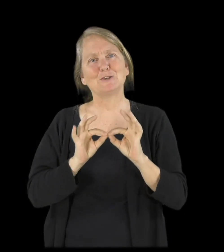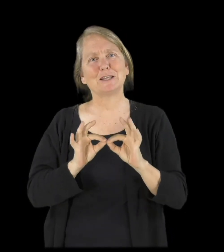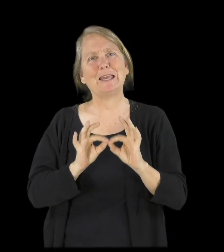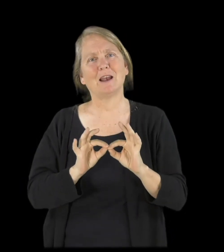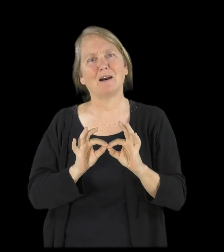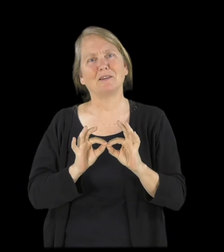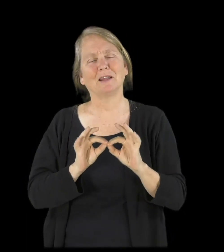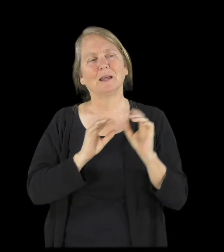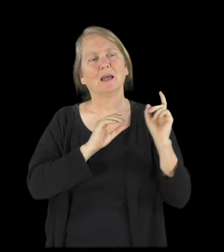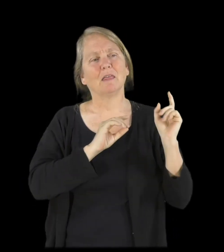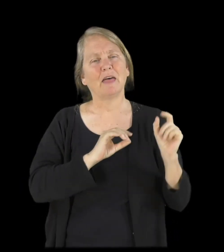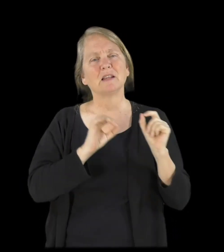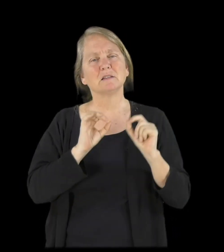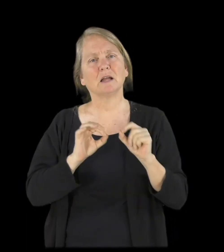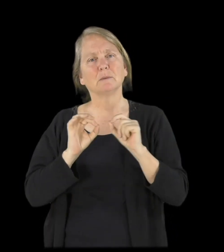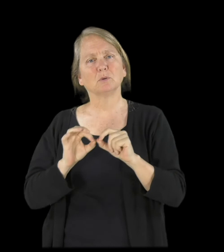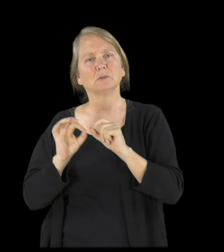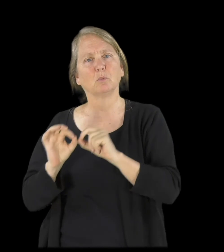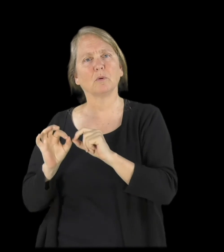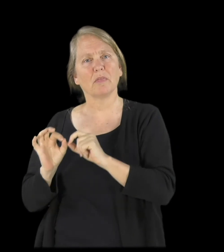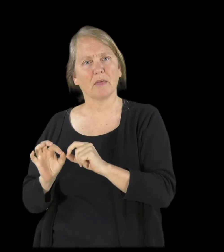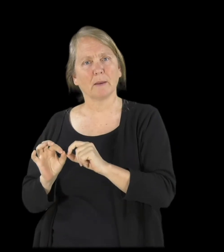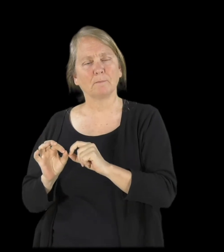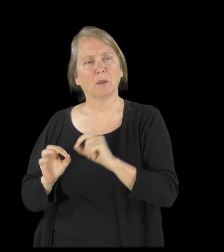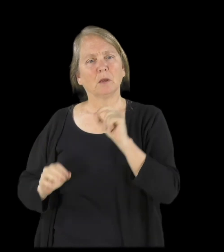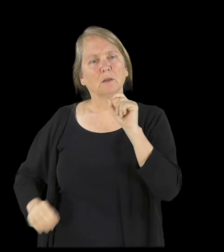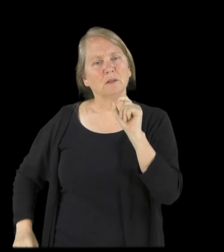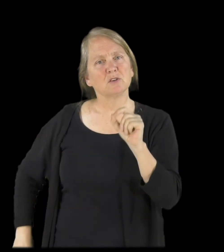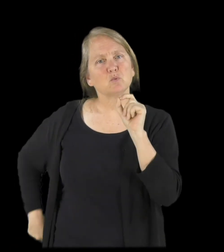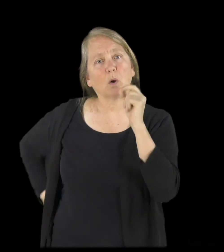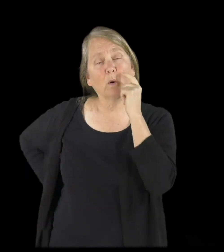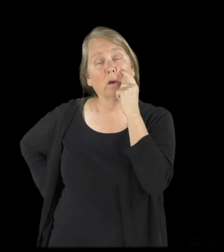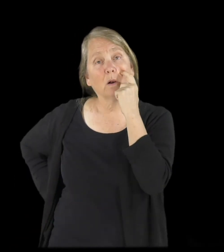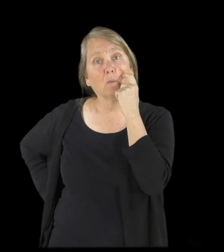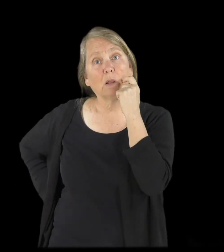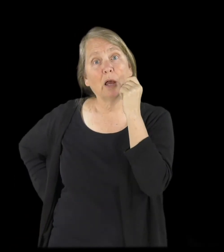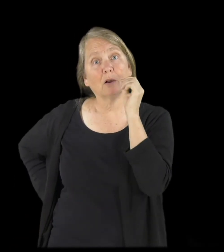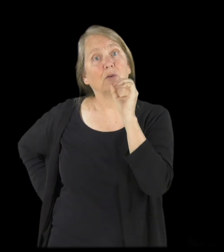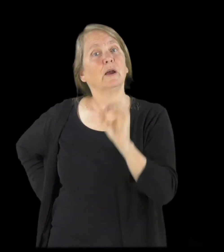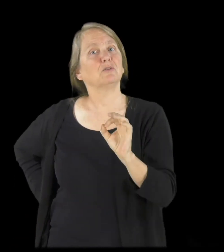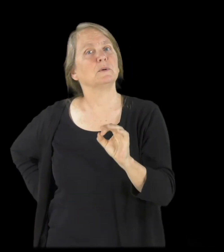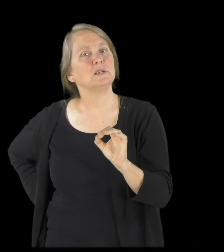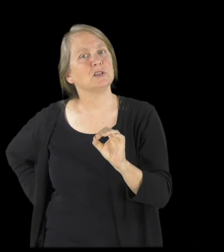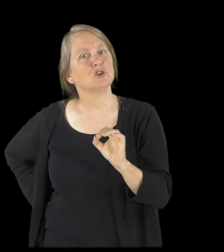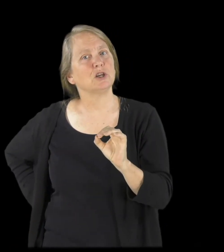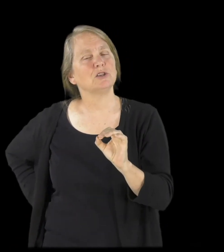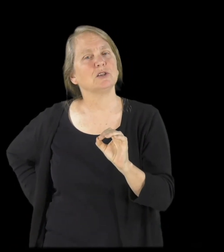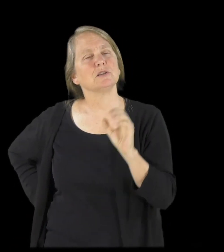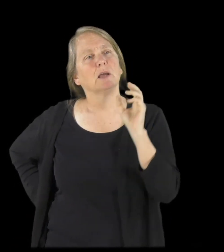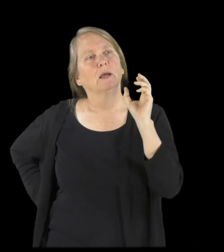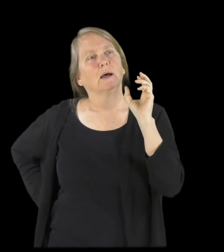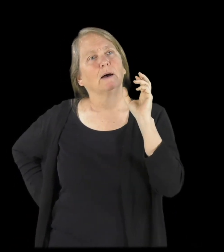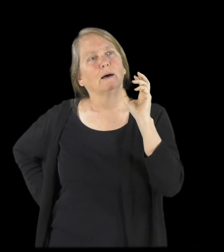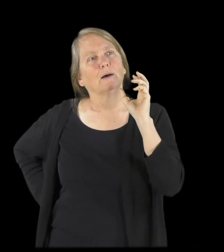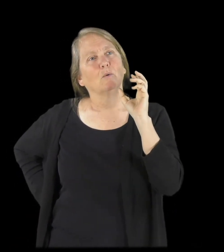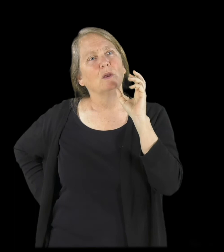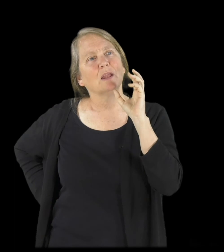key caveat, that is not the most important thing. This is where we're relying on your expertise as judges. We can have